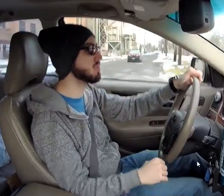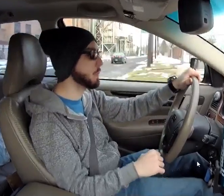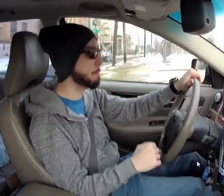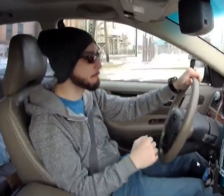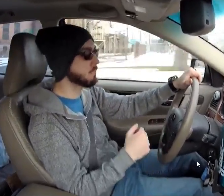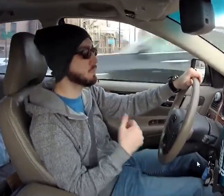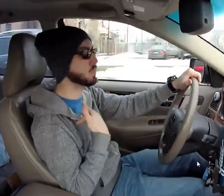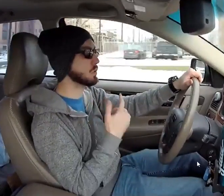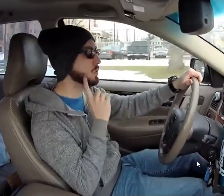simple, actually.